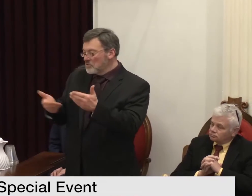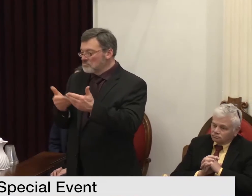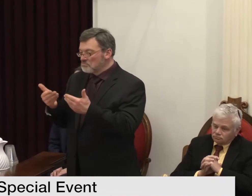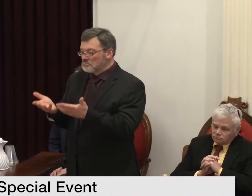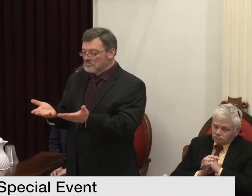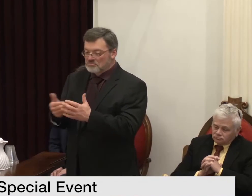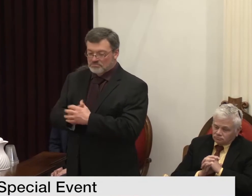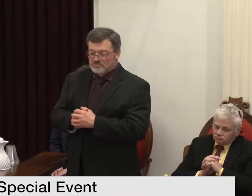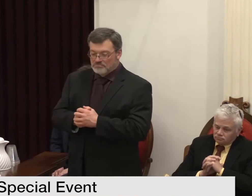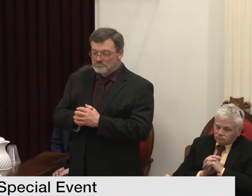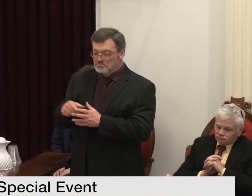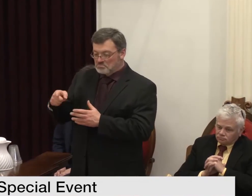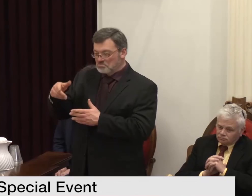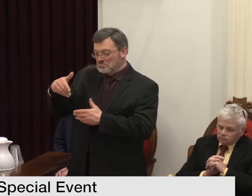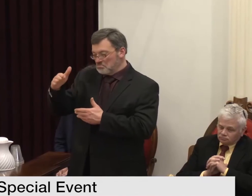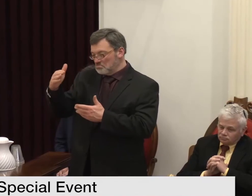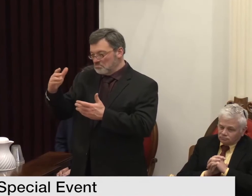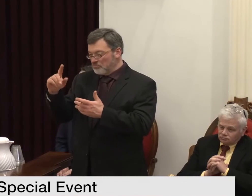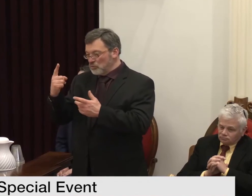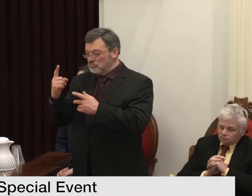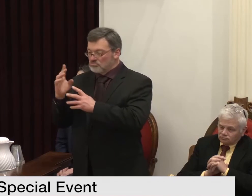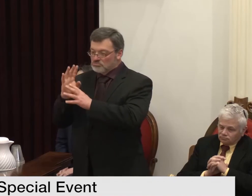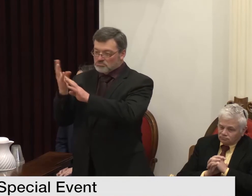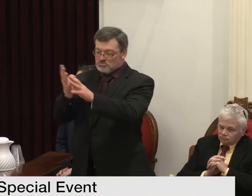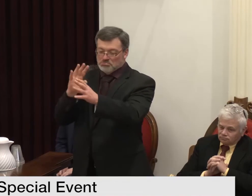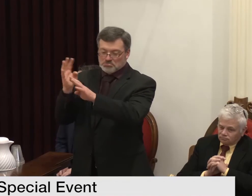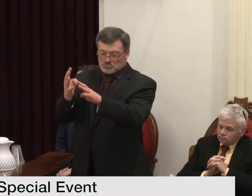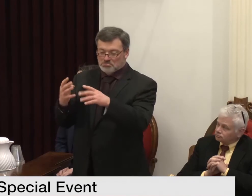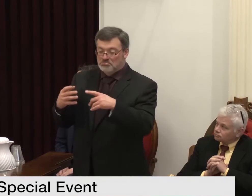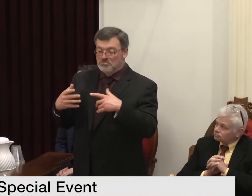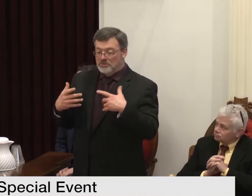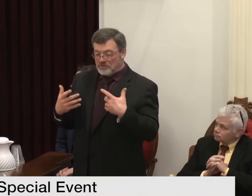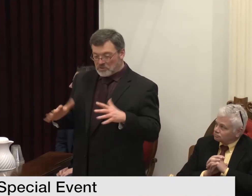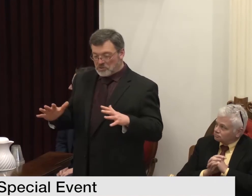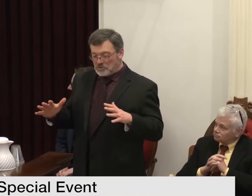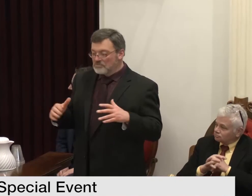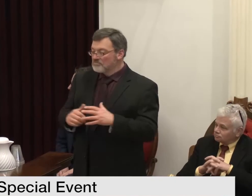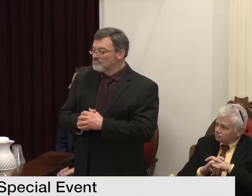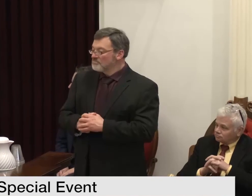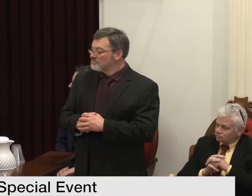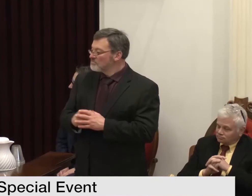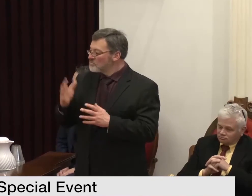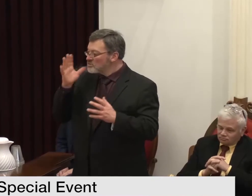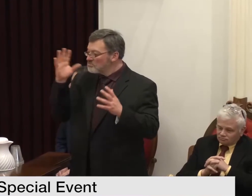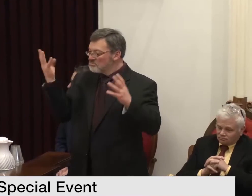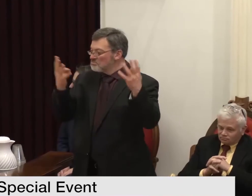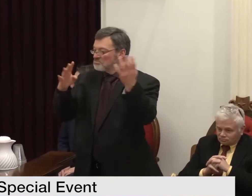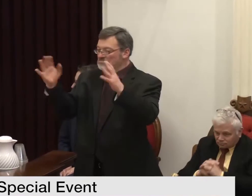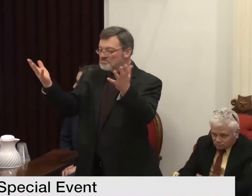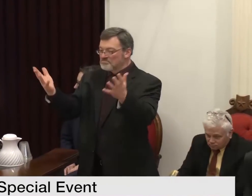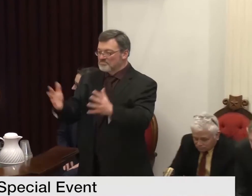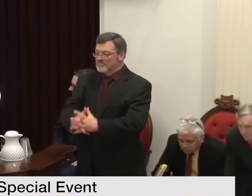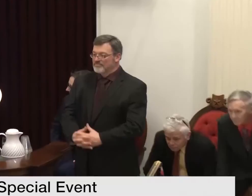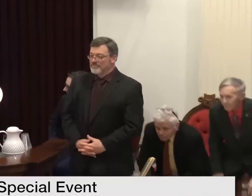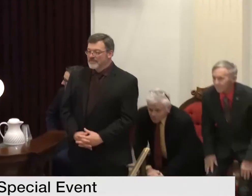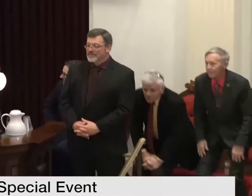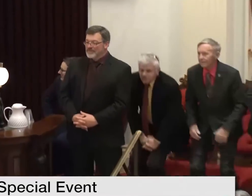depart before we have chaotic departure. Please, go ahead.